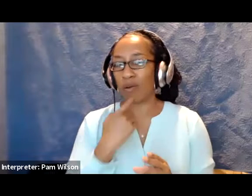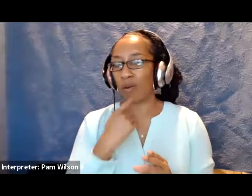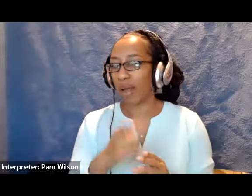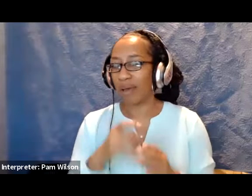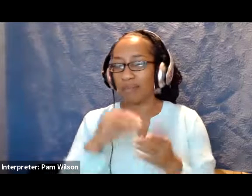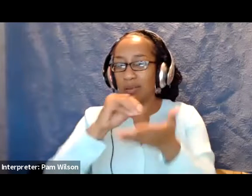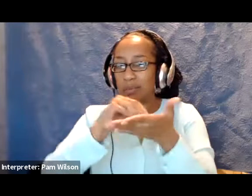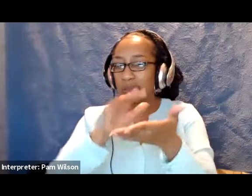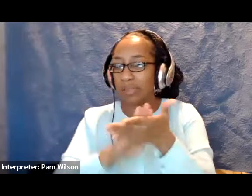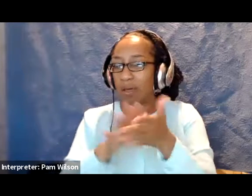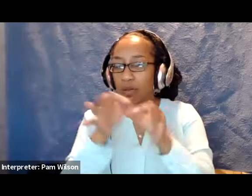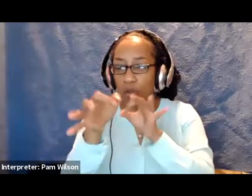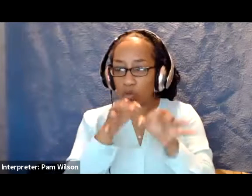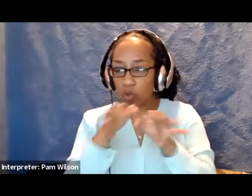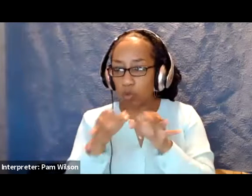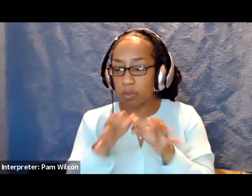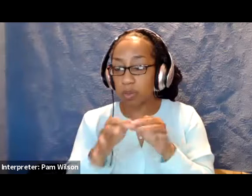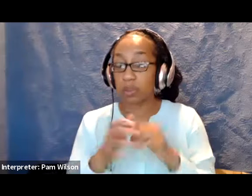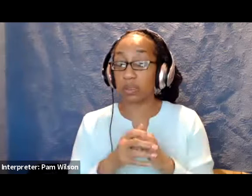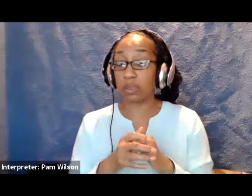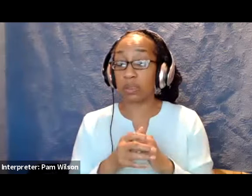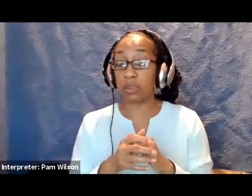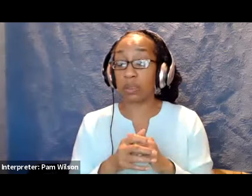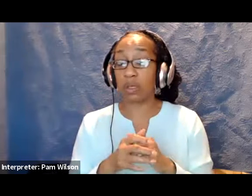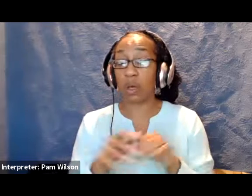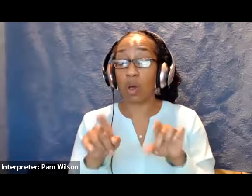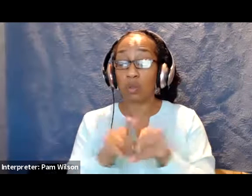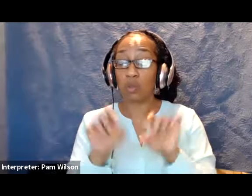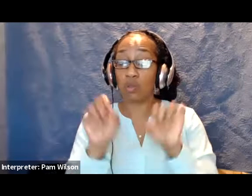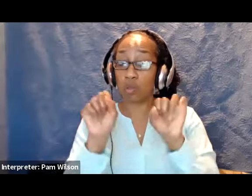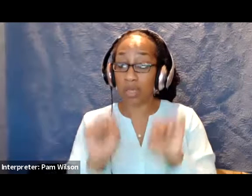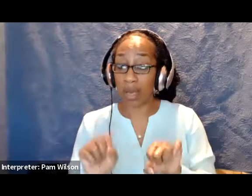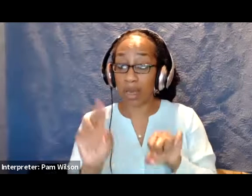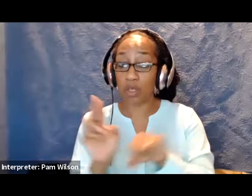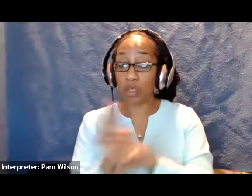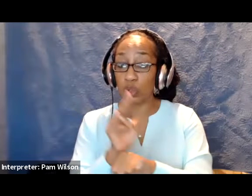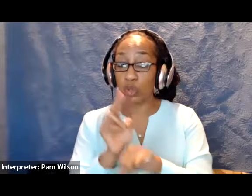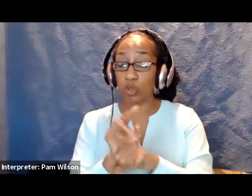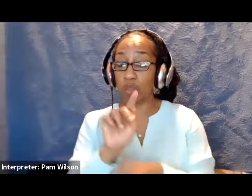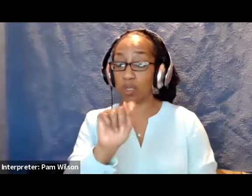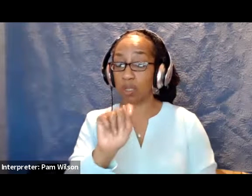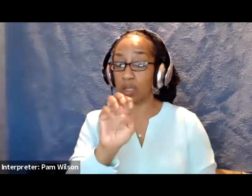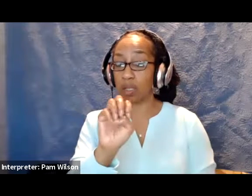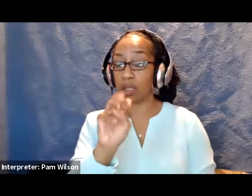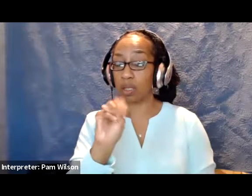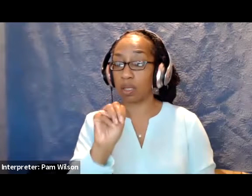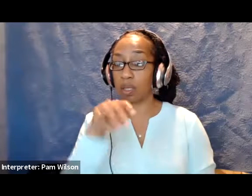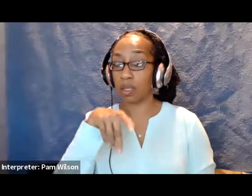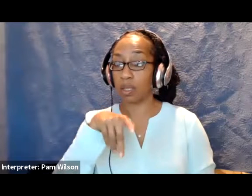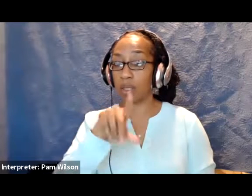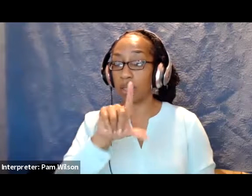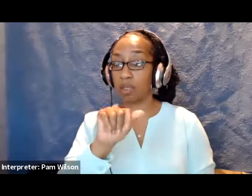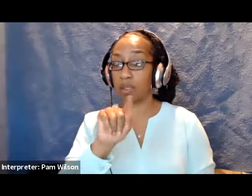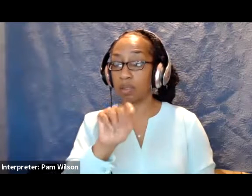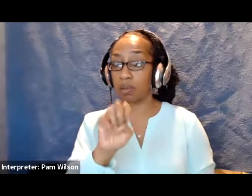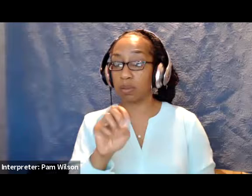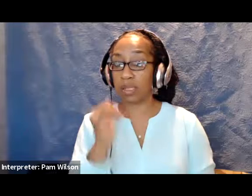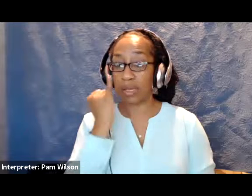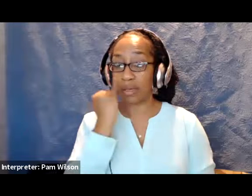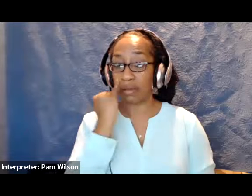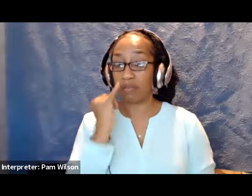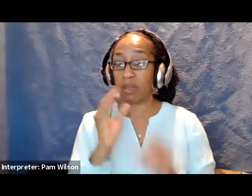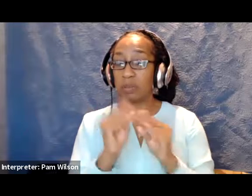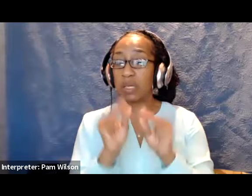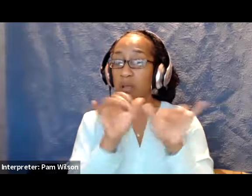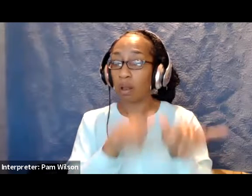description. Now, you can use a template so that if you have a standard meeting, that type